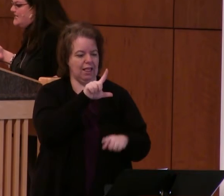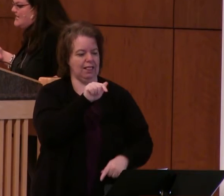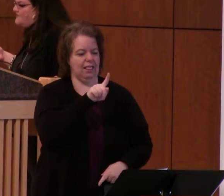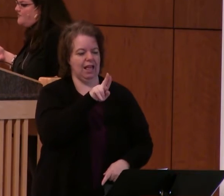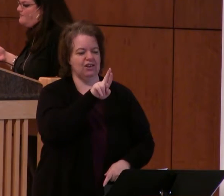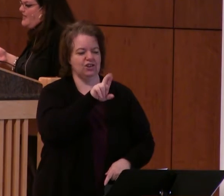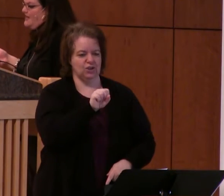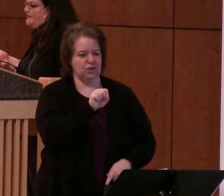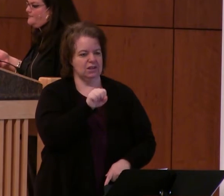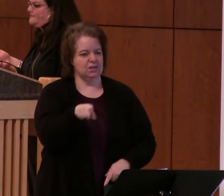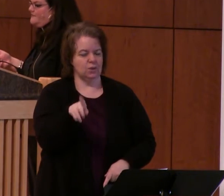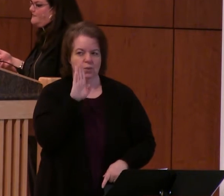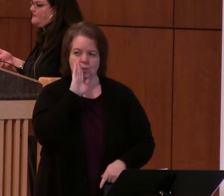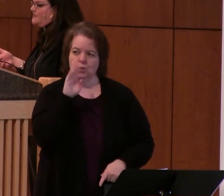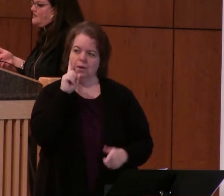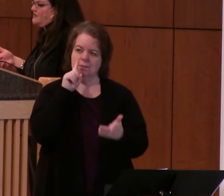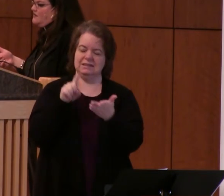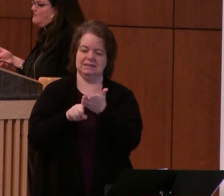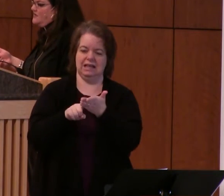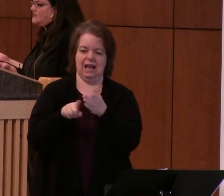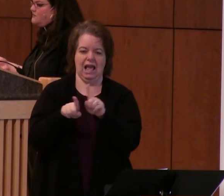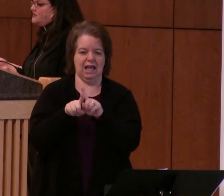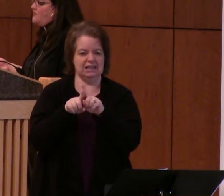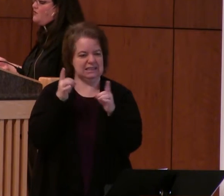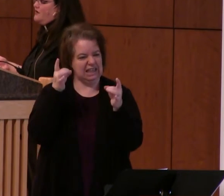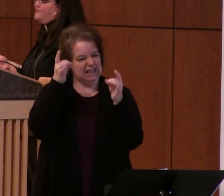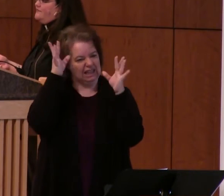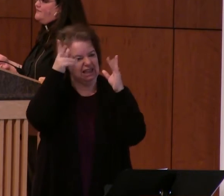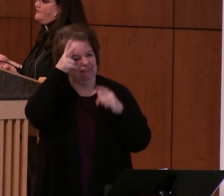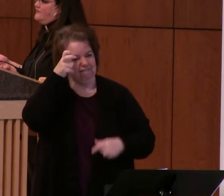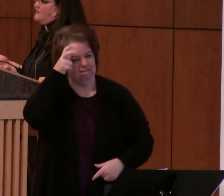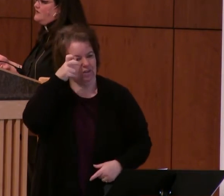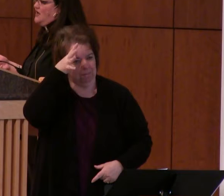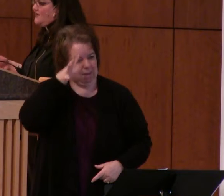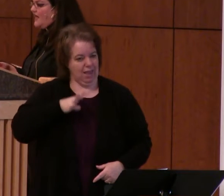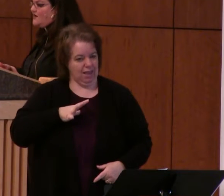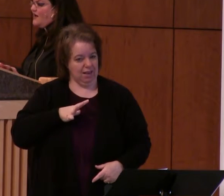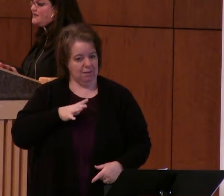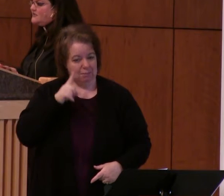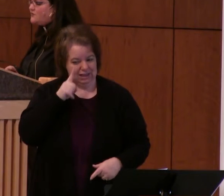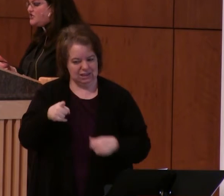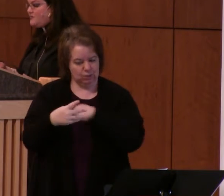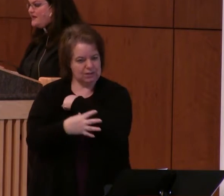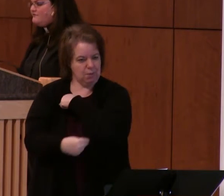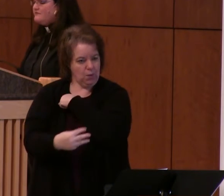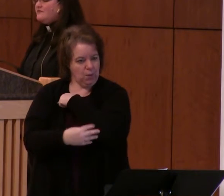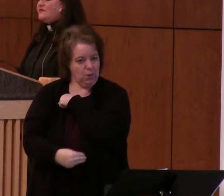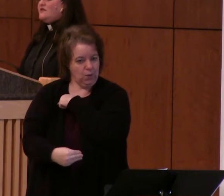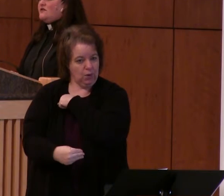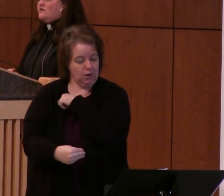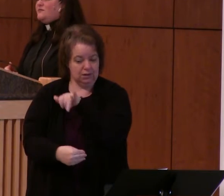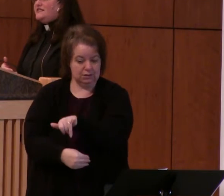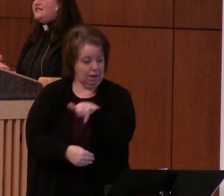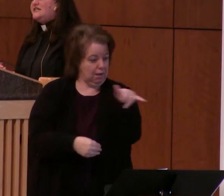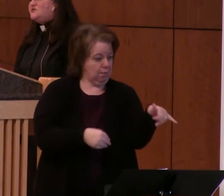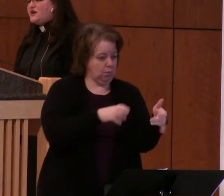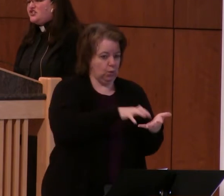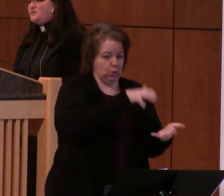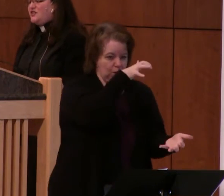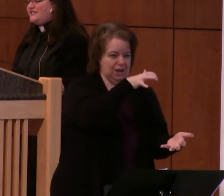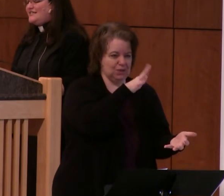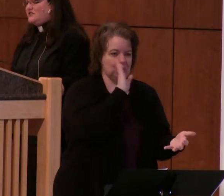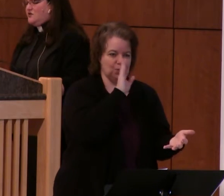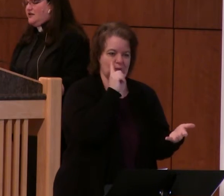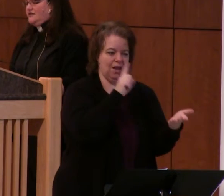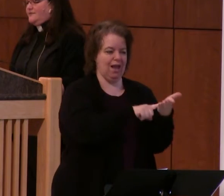seen as an evil man because he was poor. And likewise, the rich man would be seen as